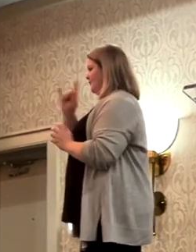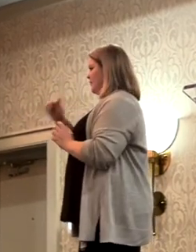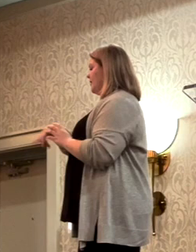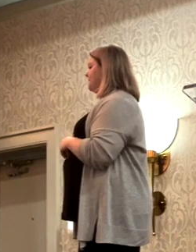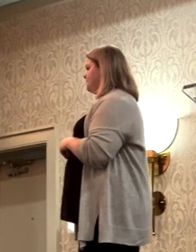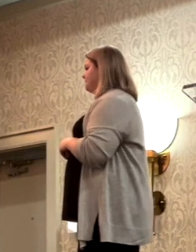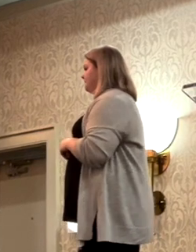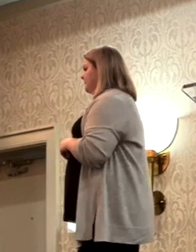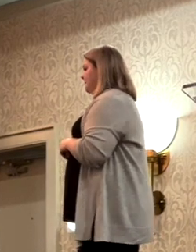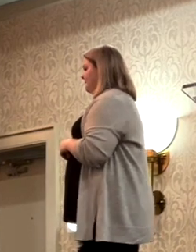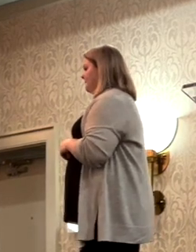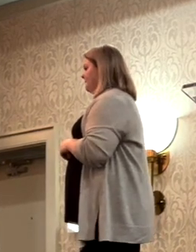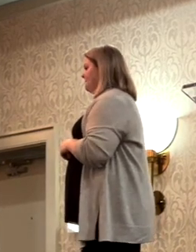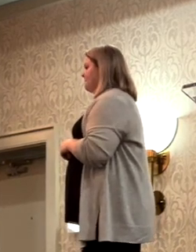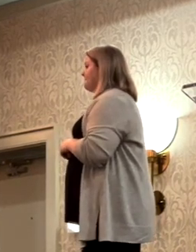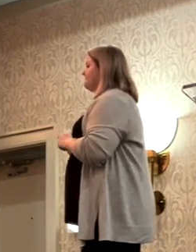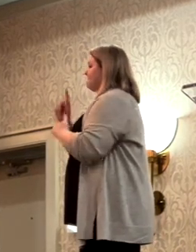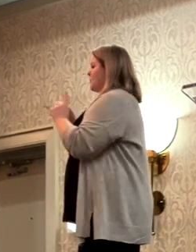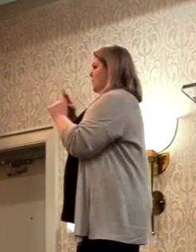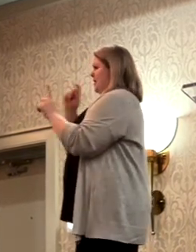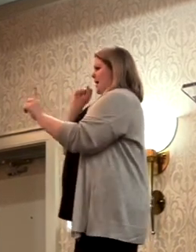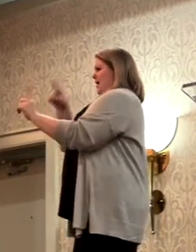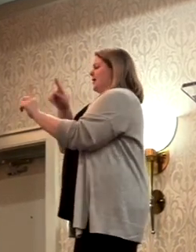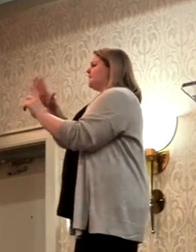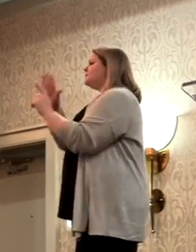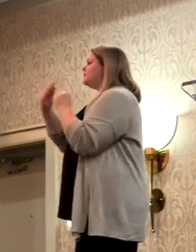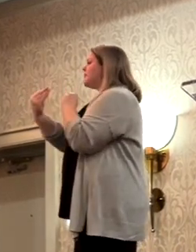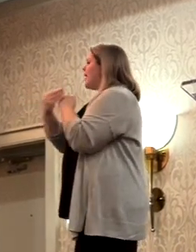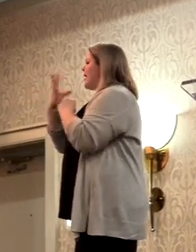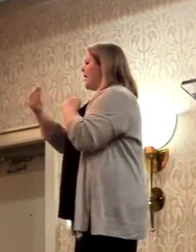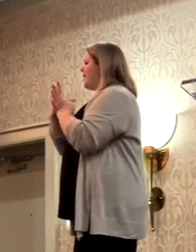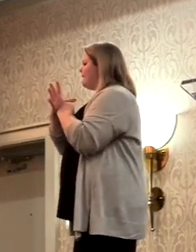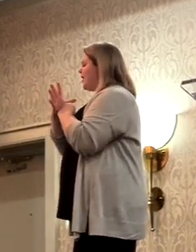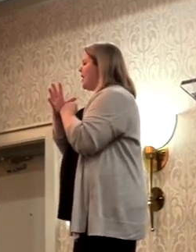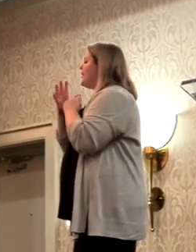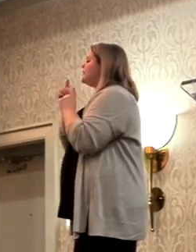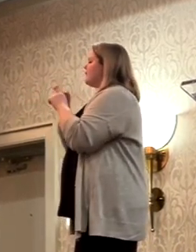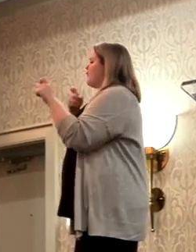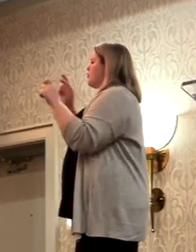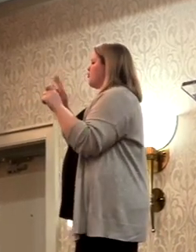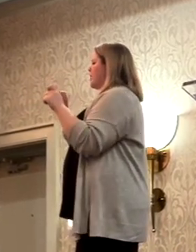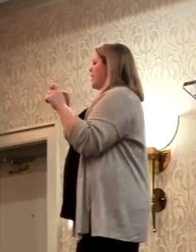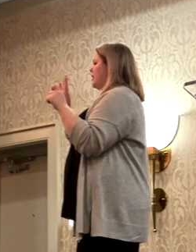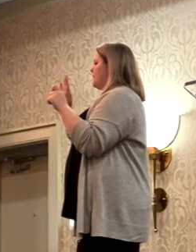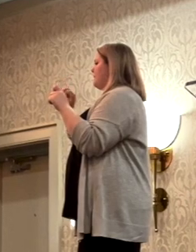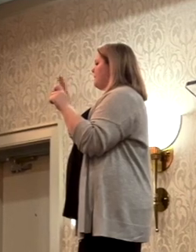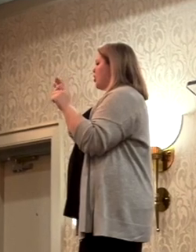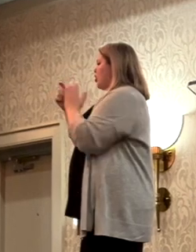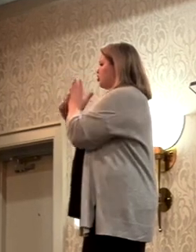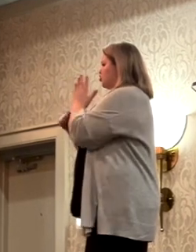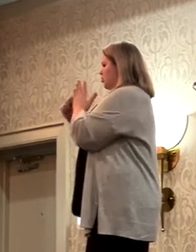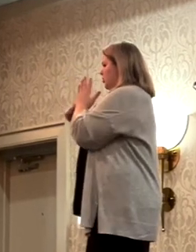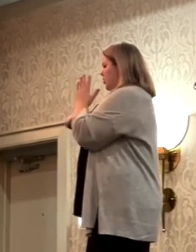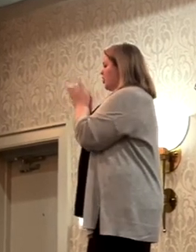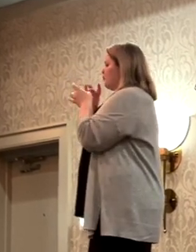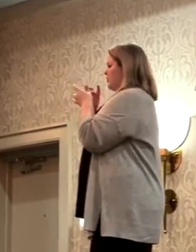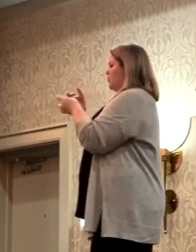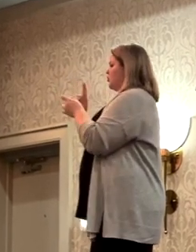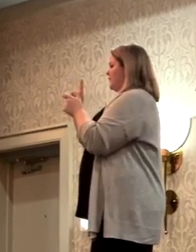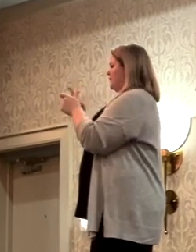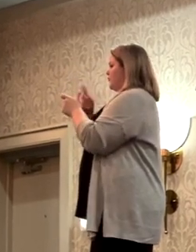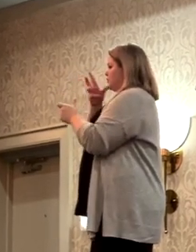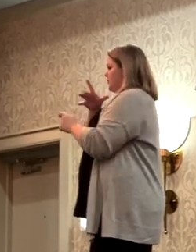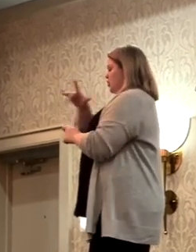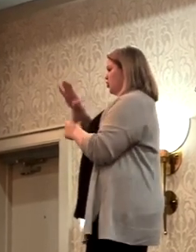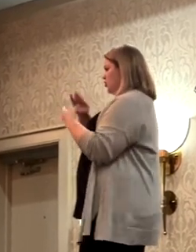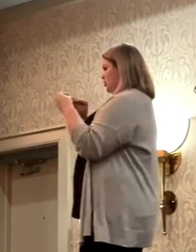Finally, when prompted for advice during an interview in the Rhode Island Bar Journal for the First Woman, she offered the